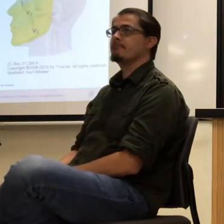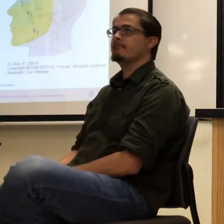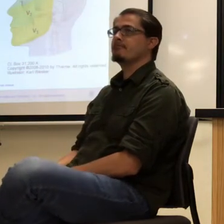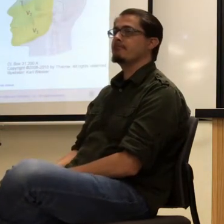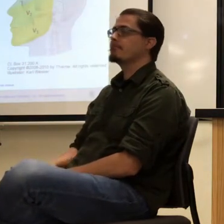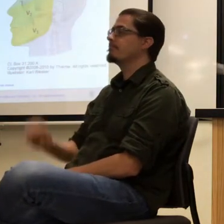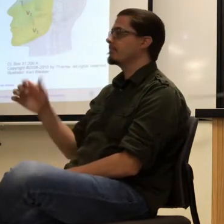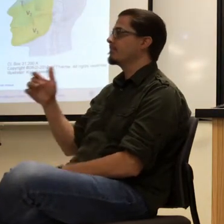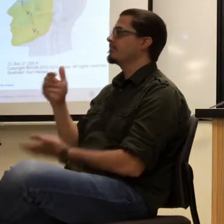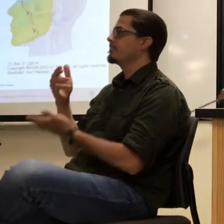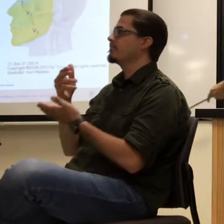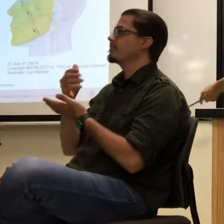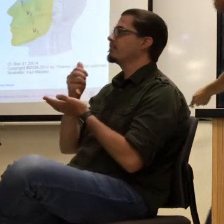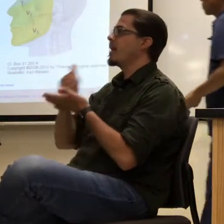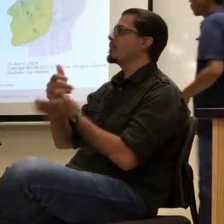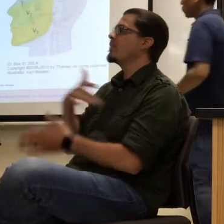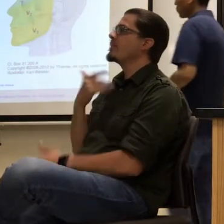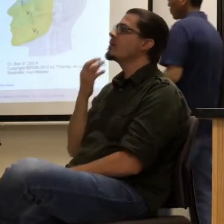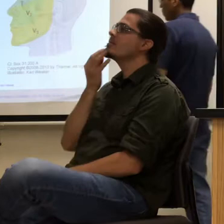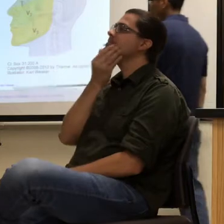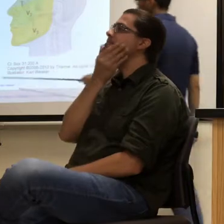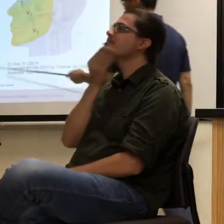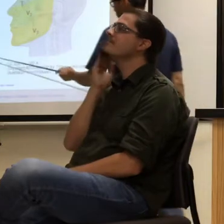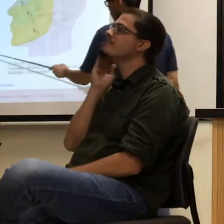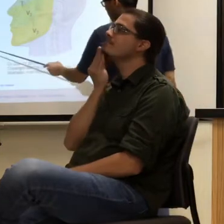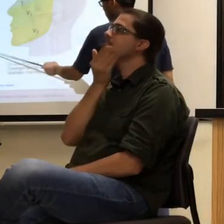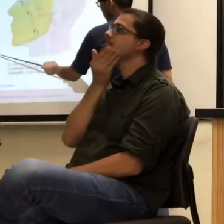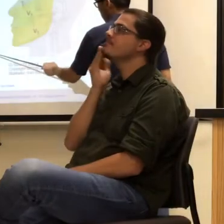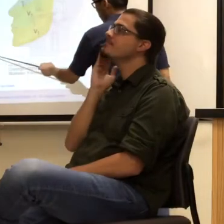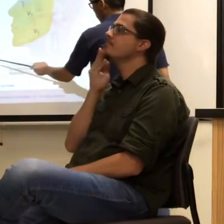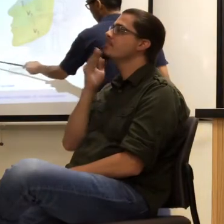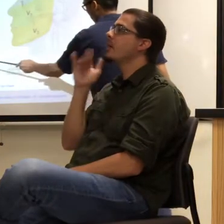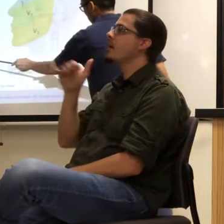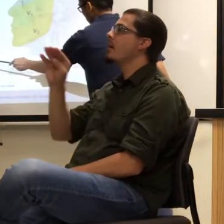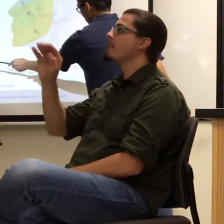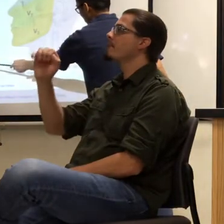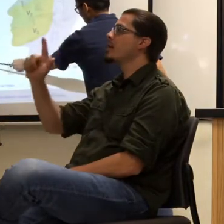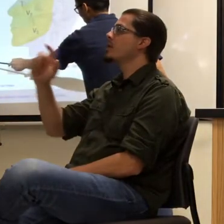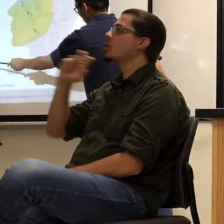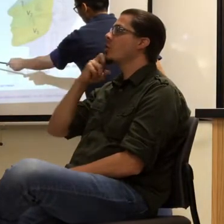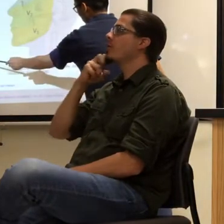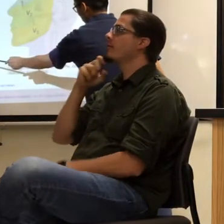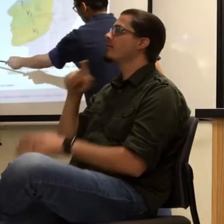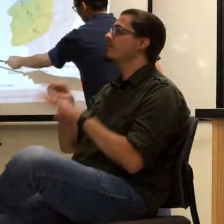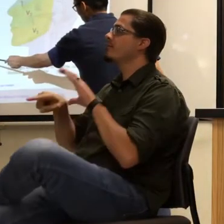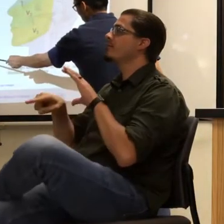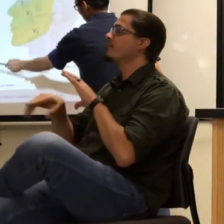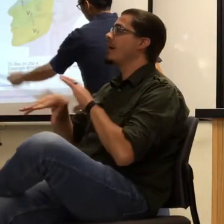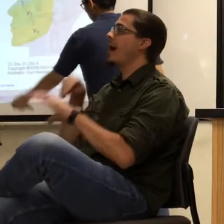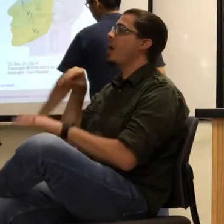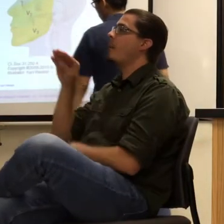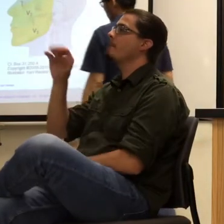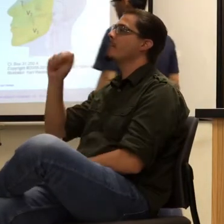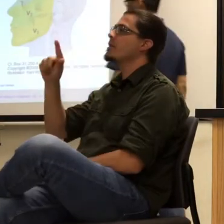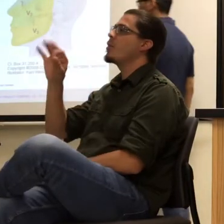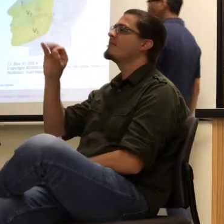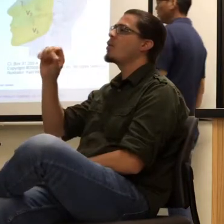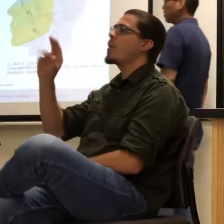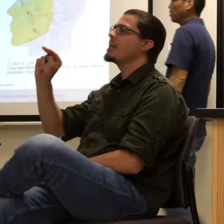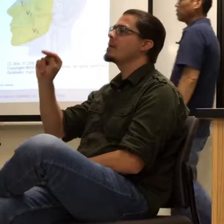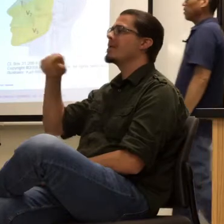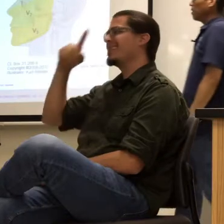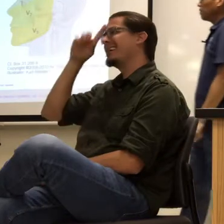Helps you feel your lower jaw. So that's mental nerve, exits the mental foramen. Think of it as a branch